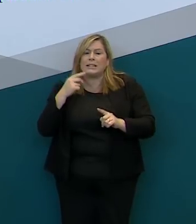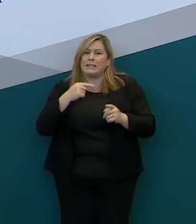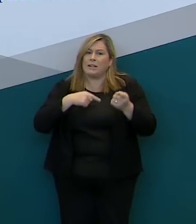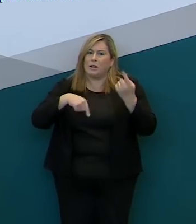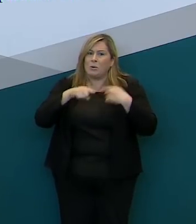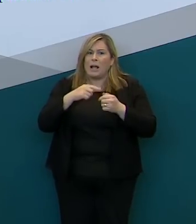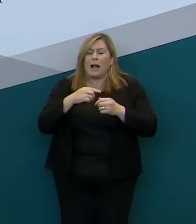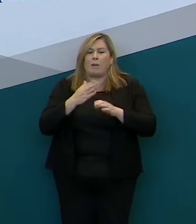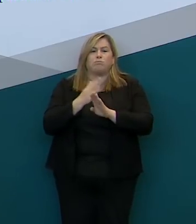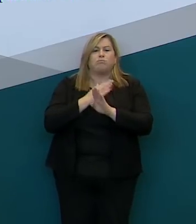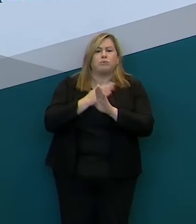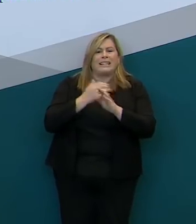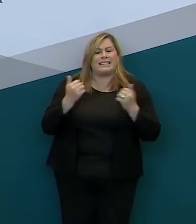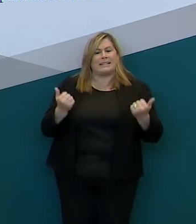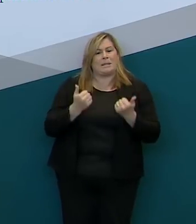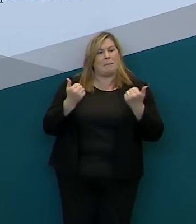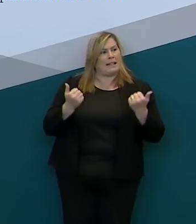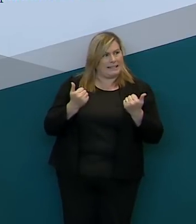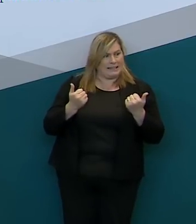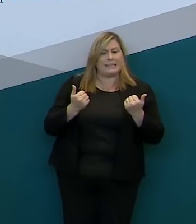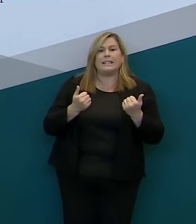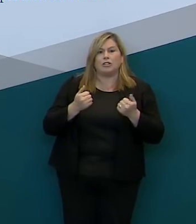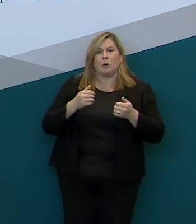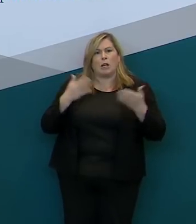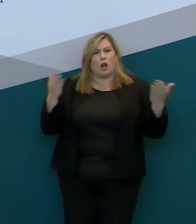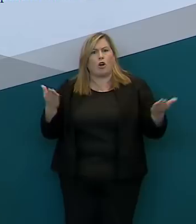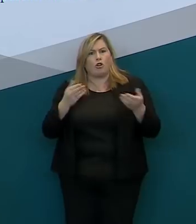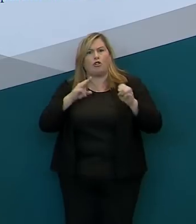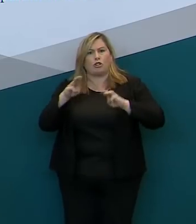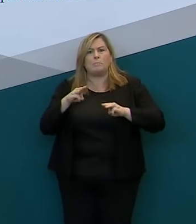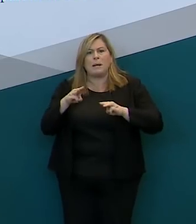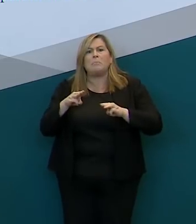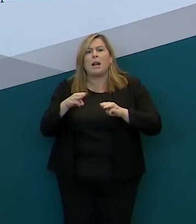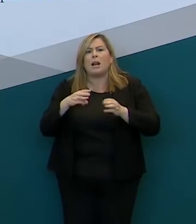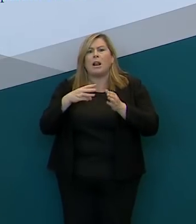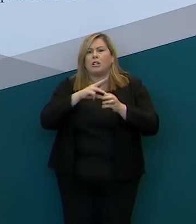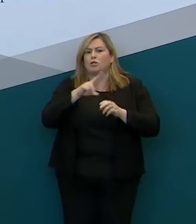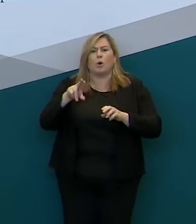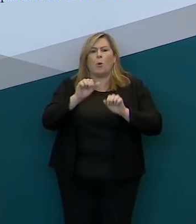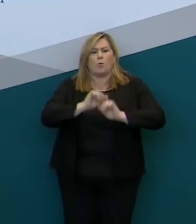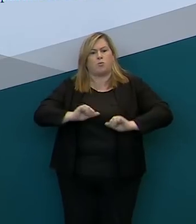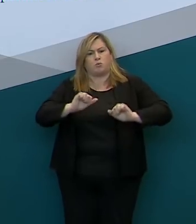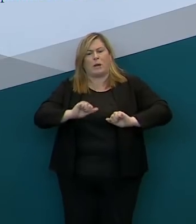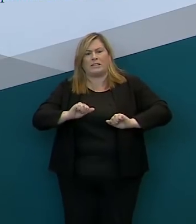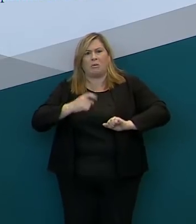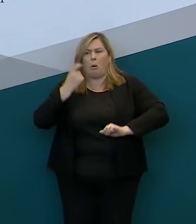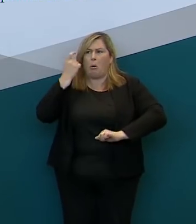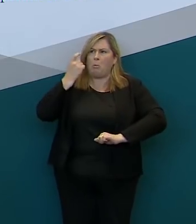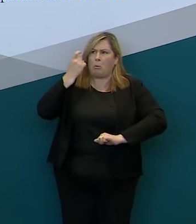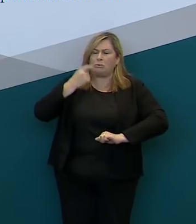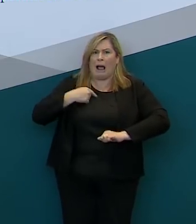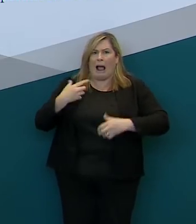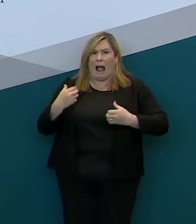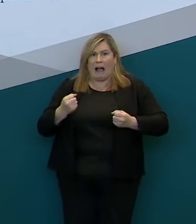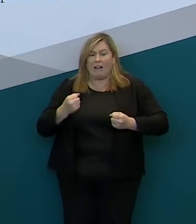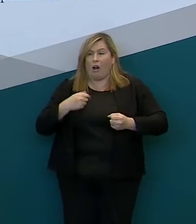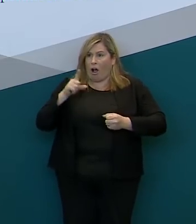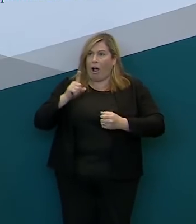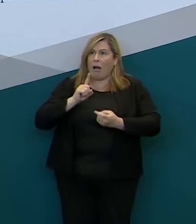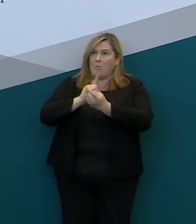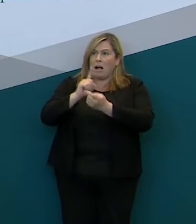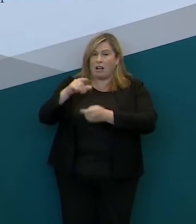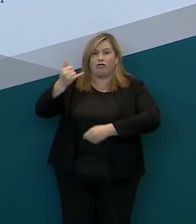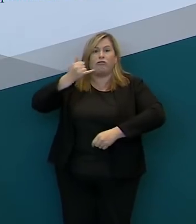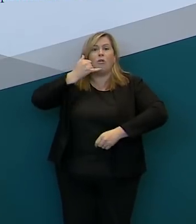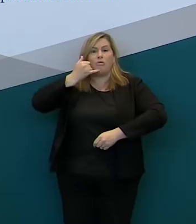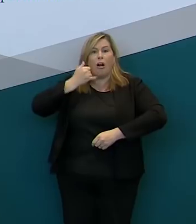pre-symptomatic transmission. So we would urge people that rather than wait and wonder about their symptoms, to present very early with symptoms,